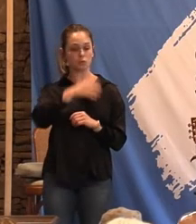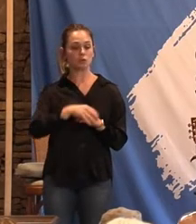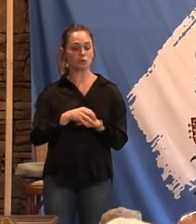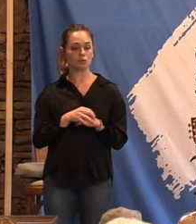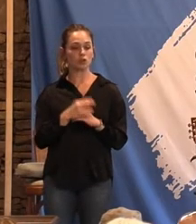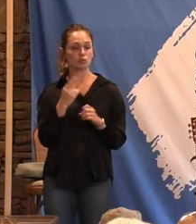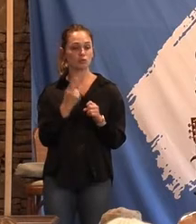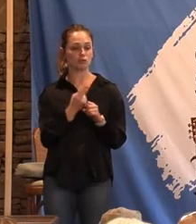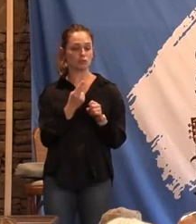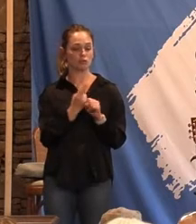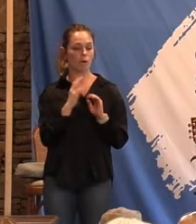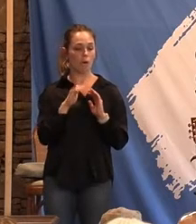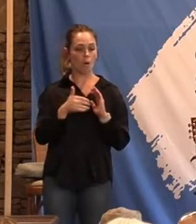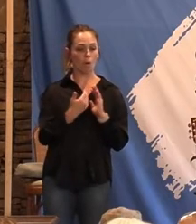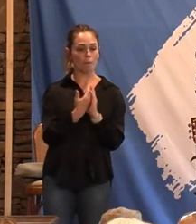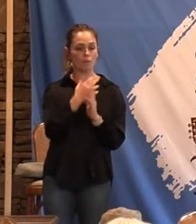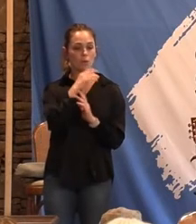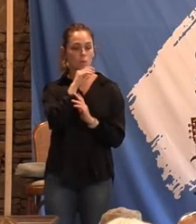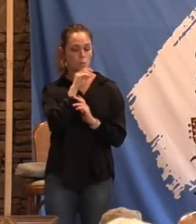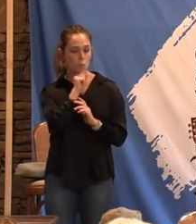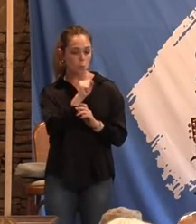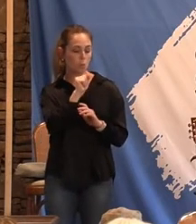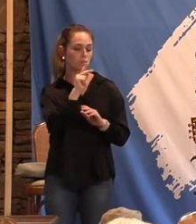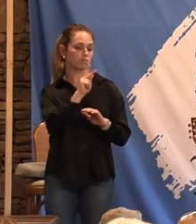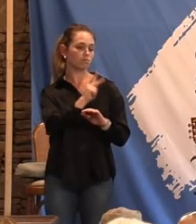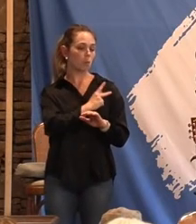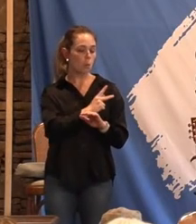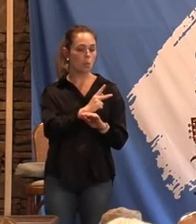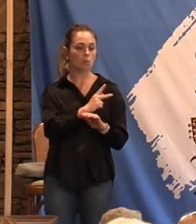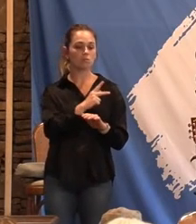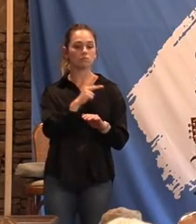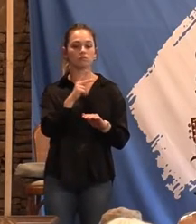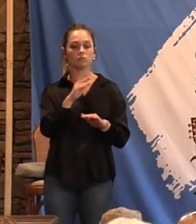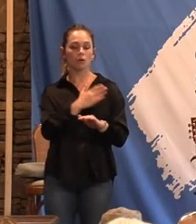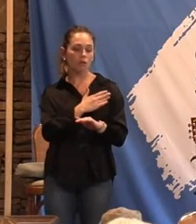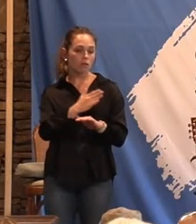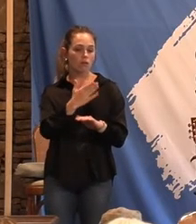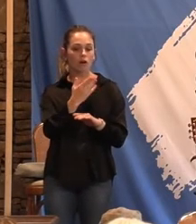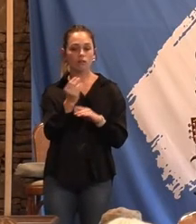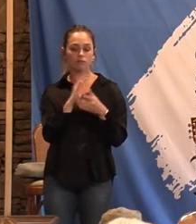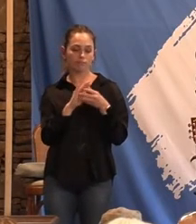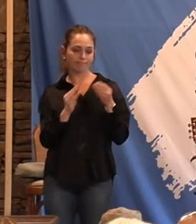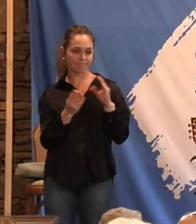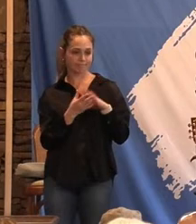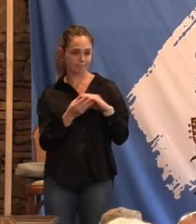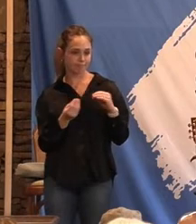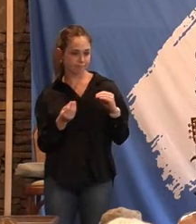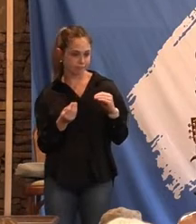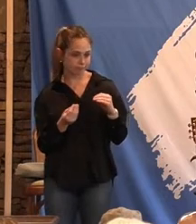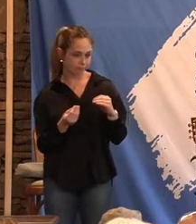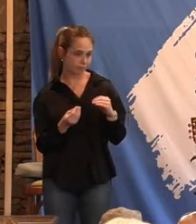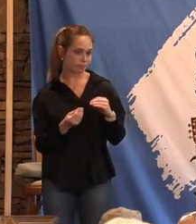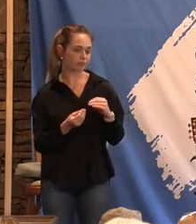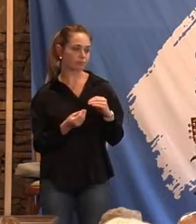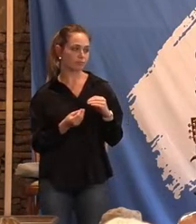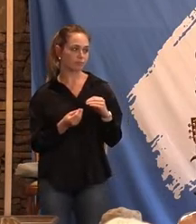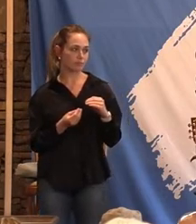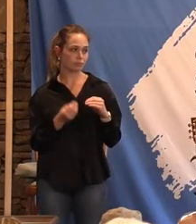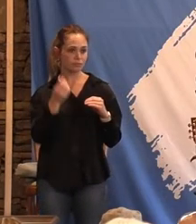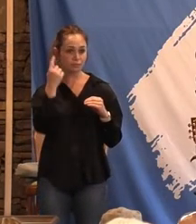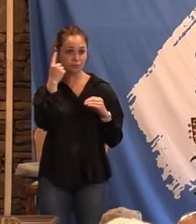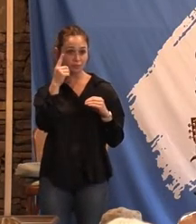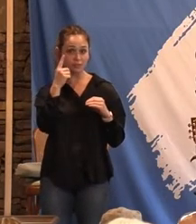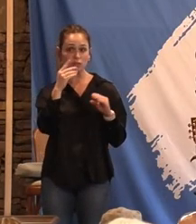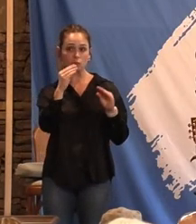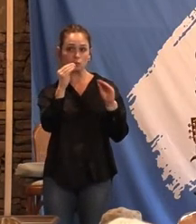of those old poems, songs, and stories to